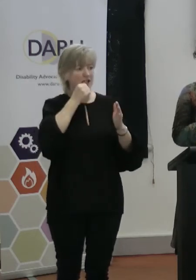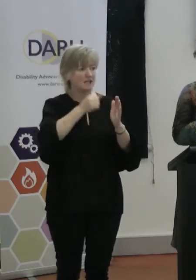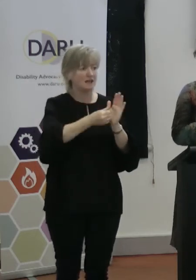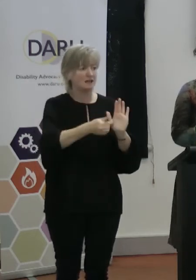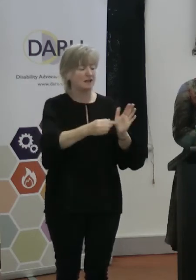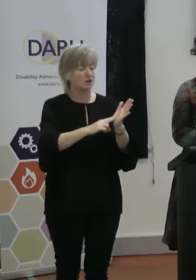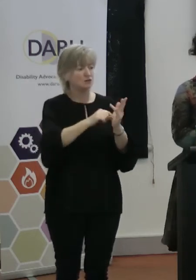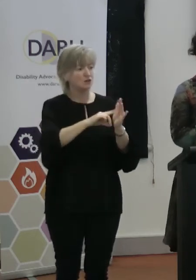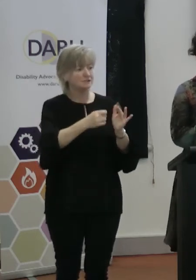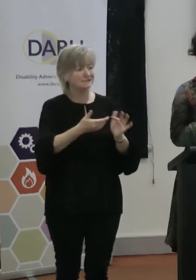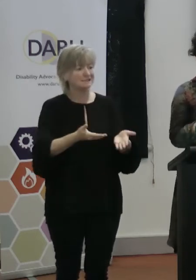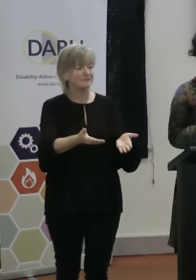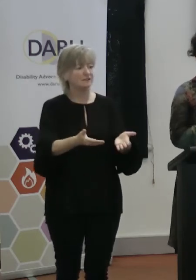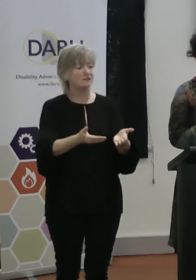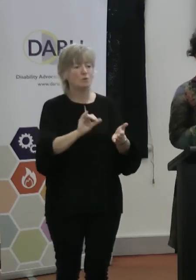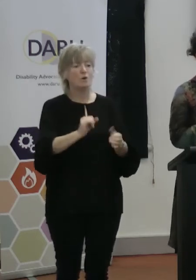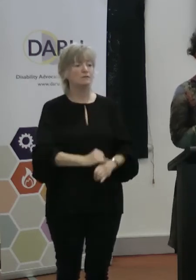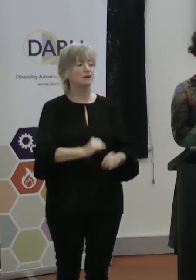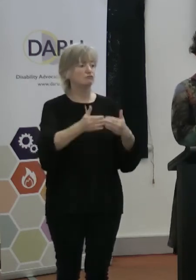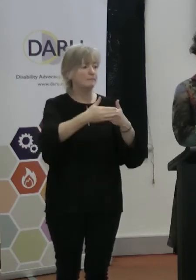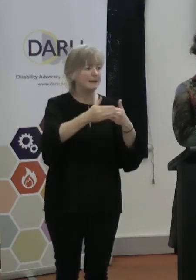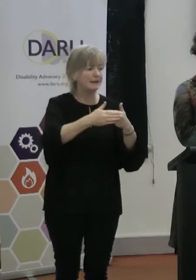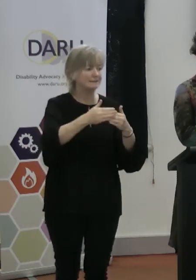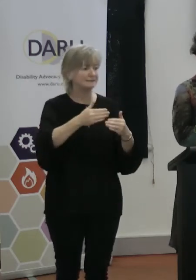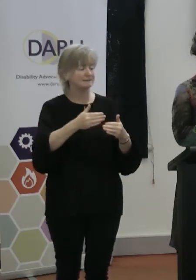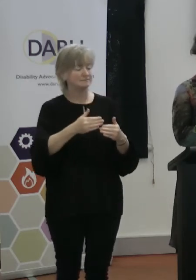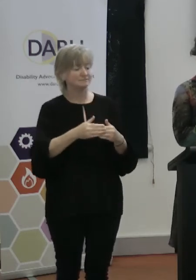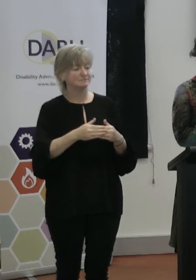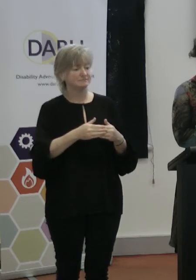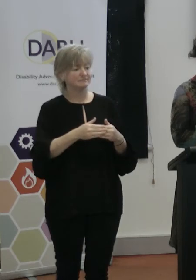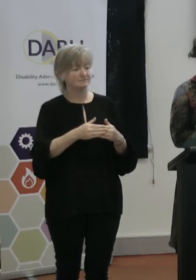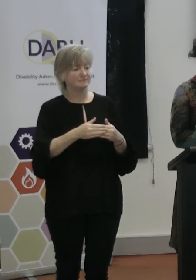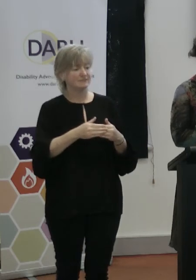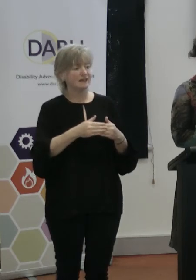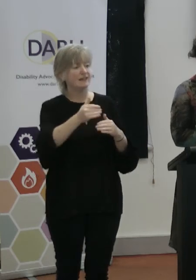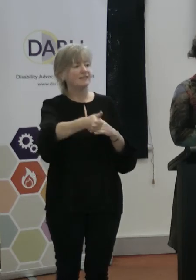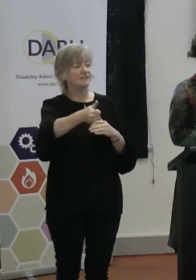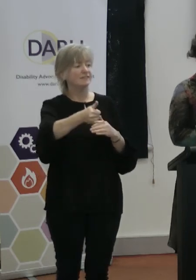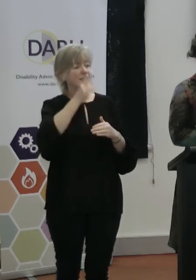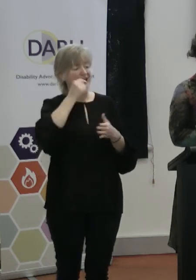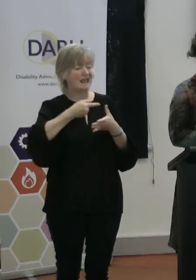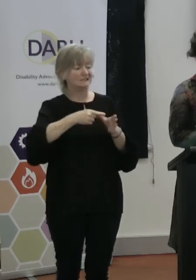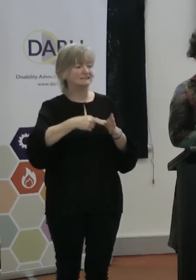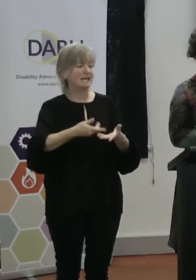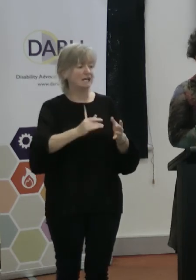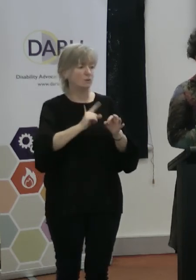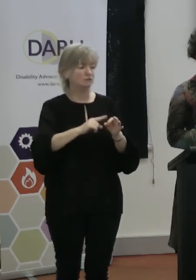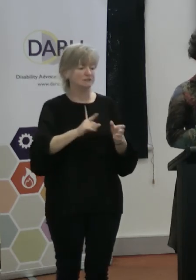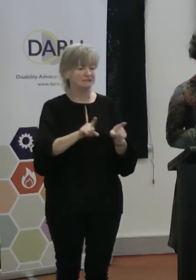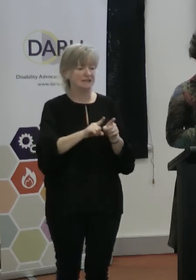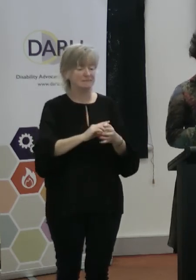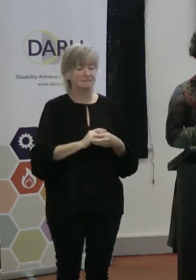given, urgent and non-urgent repairs, the inquiries line can answer all those types of questions. As I said earlier,